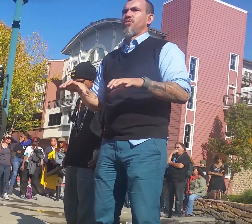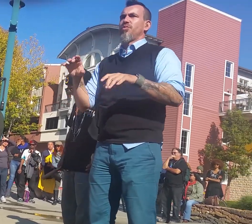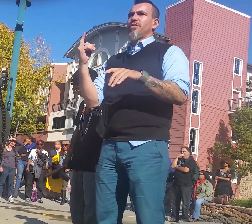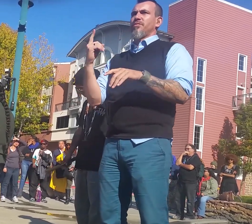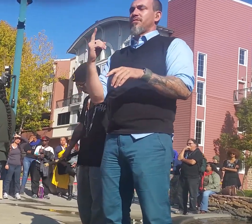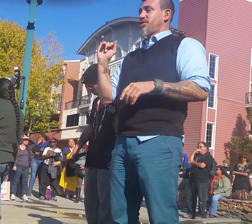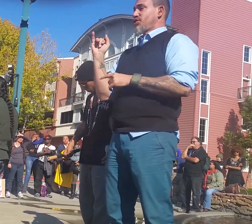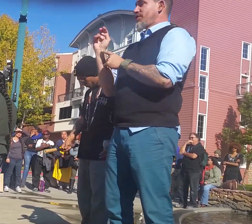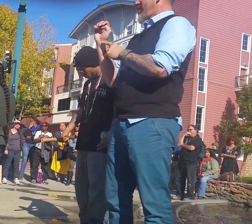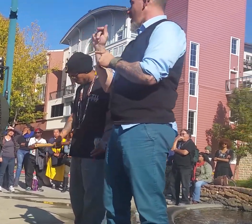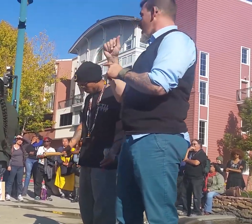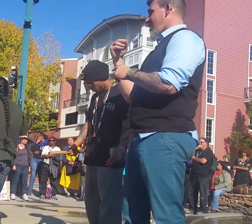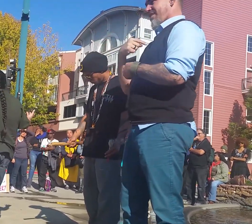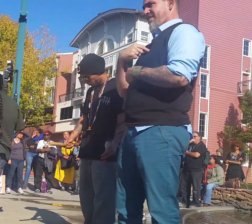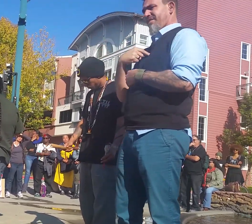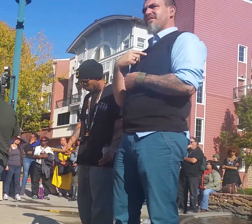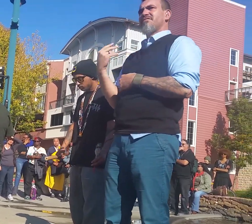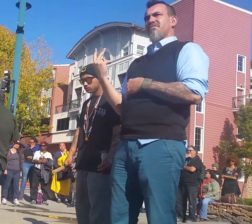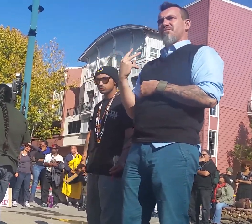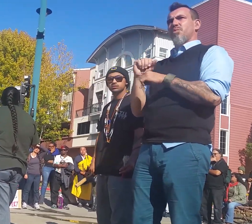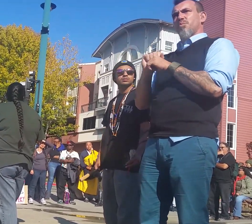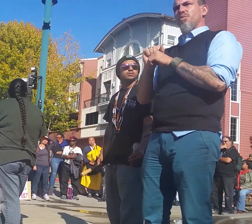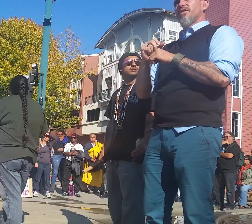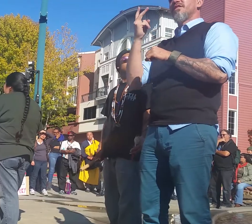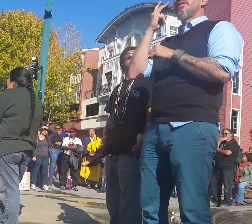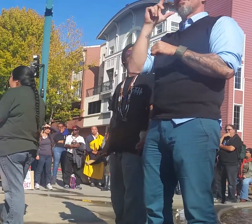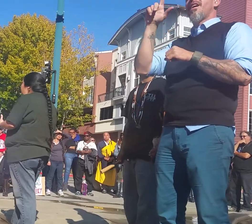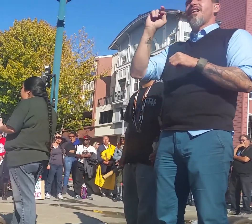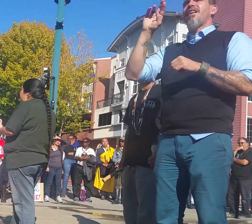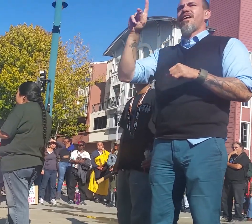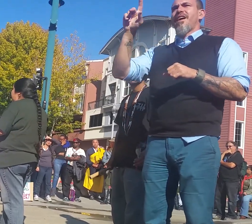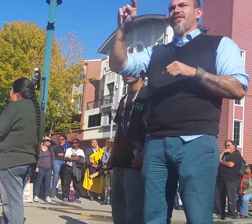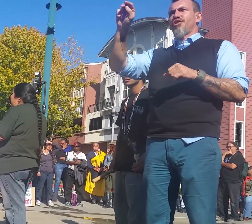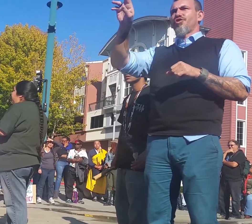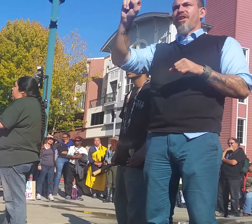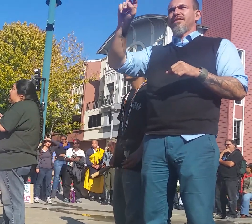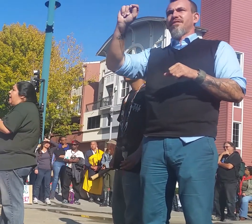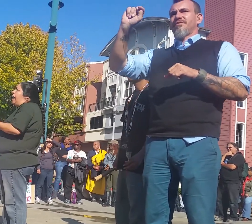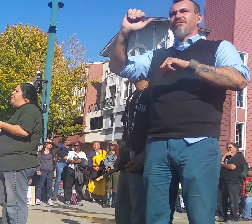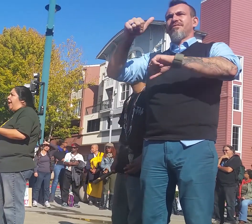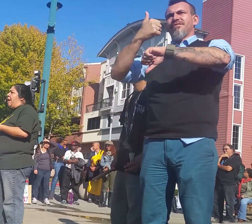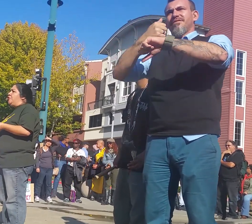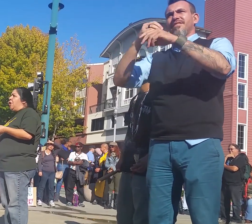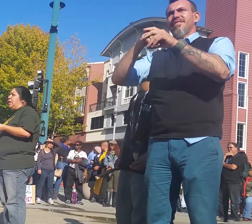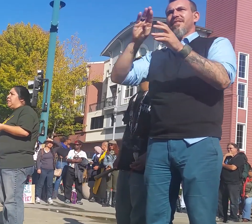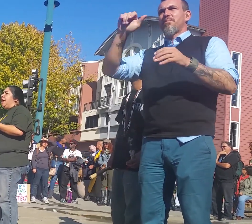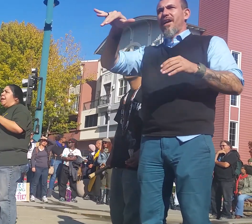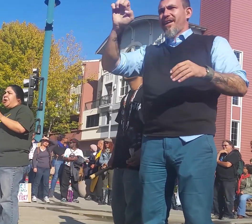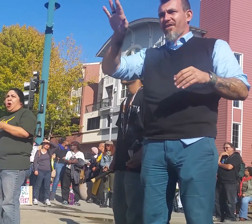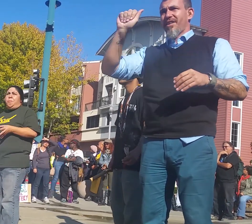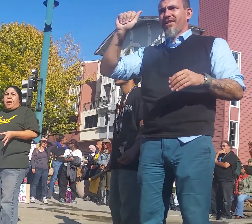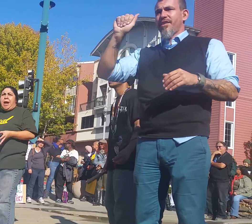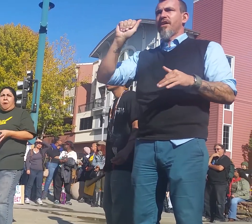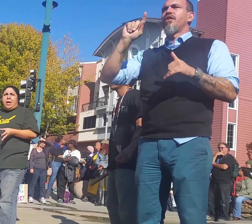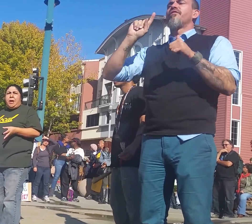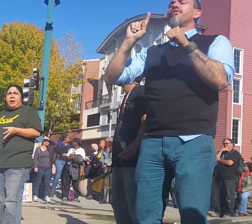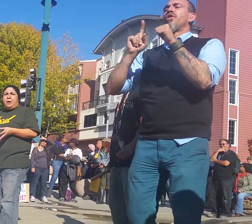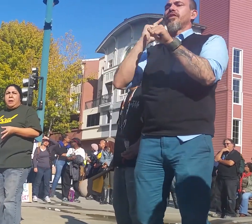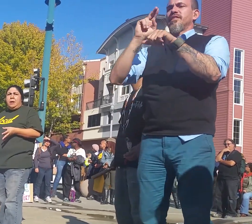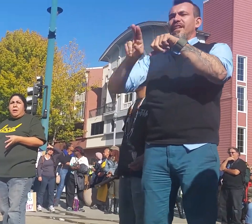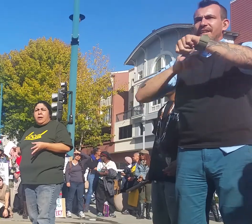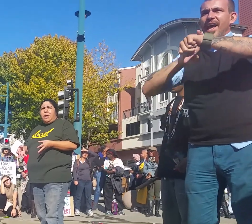I are working now to create a land trust in the Bay Area, the first native land trust in an urban